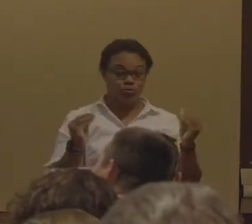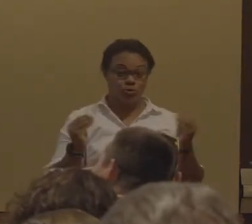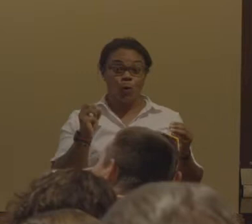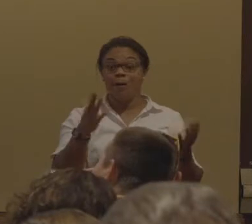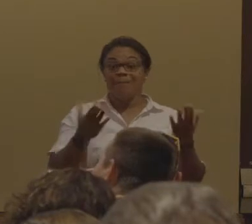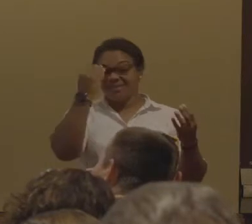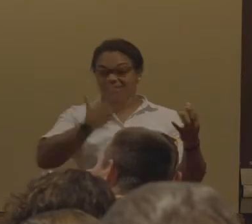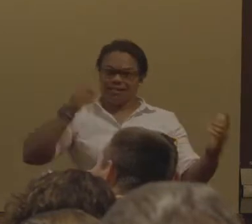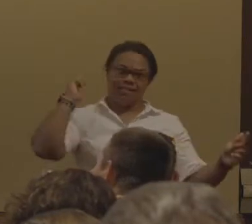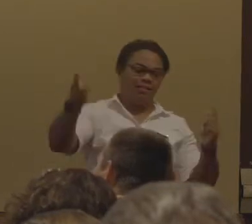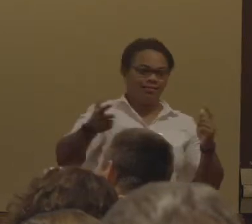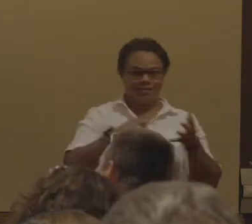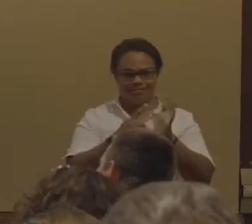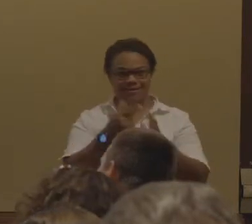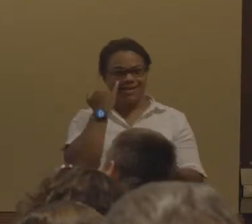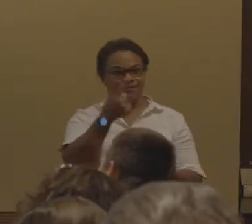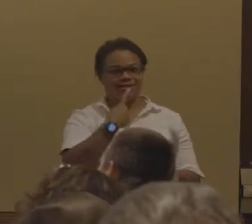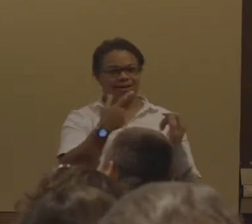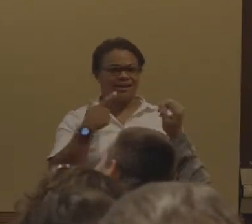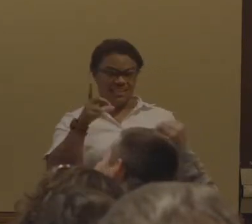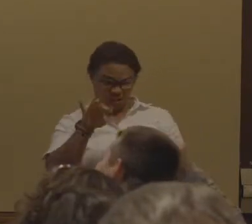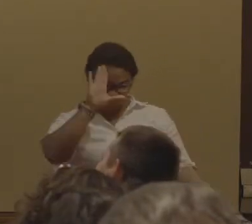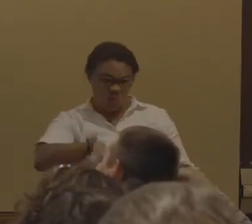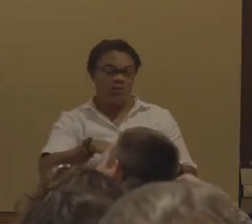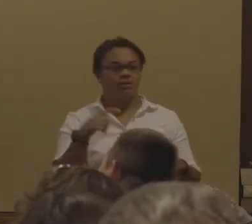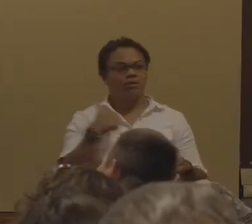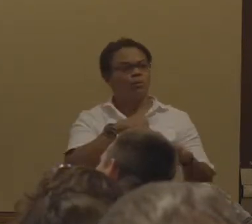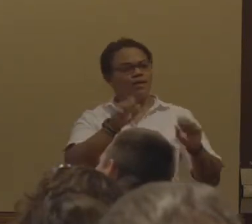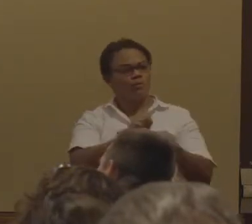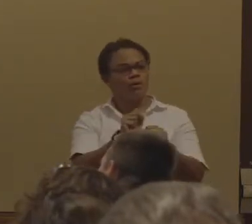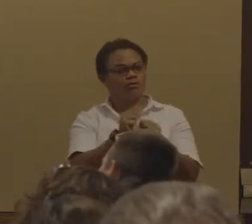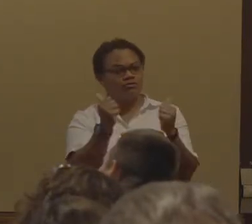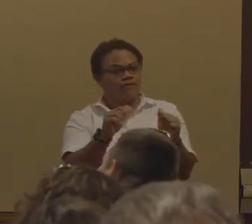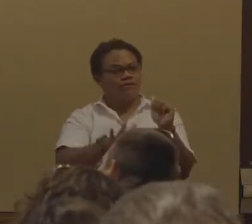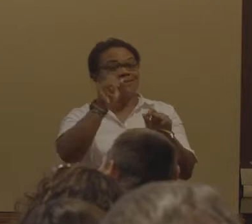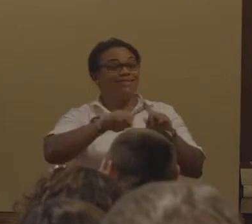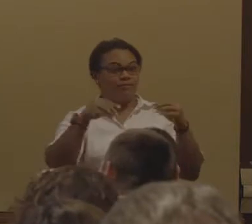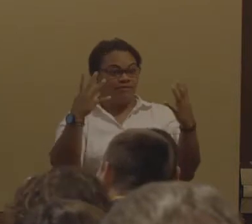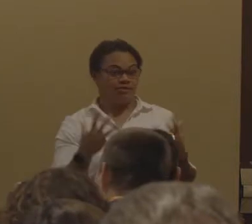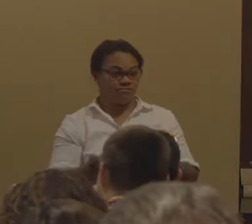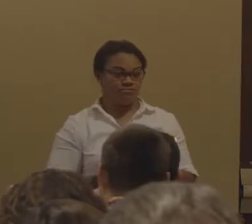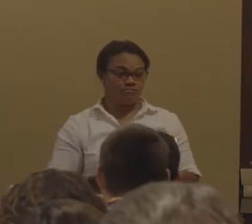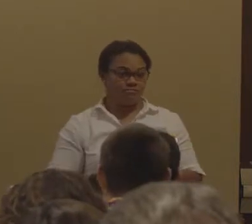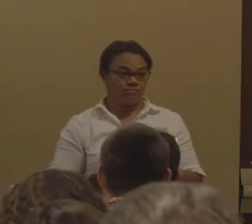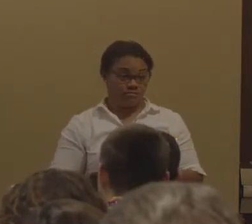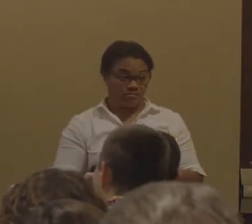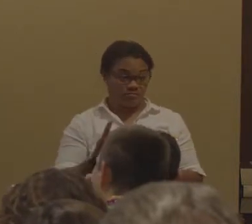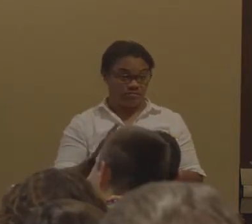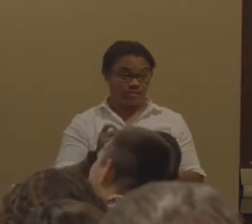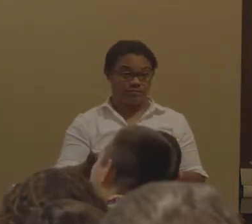all do. So if you come back to us and say, did you know, then we can work to try to find another provider.